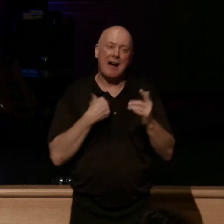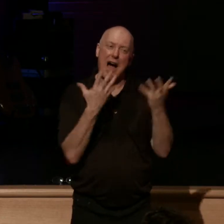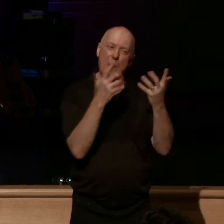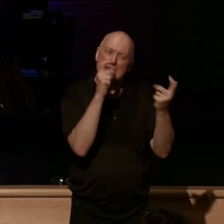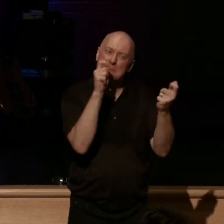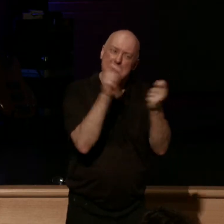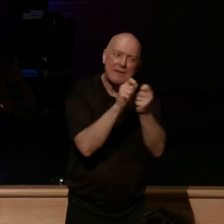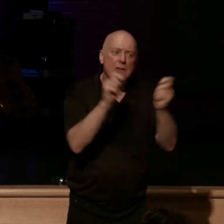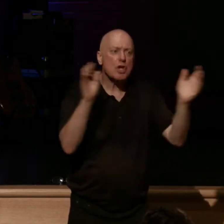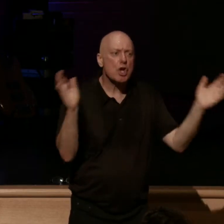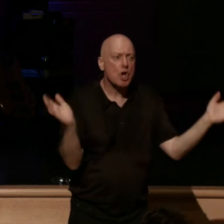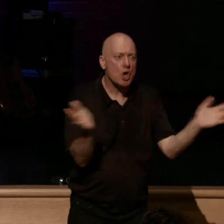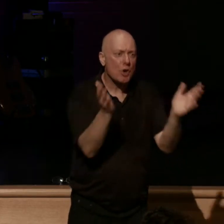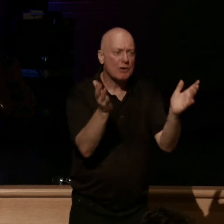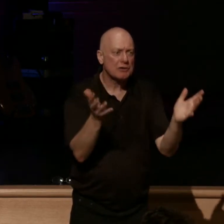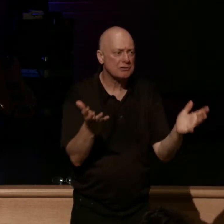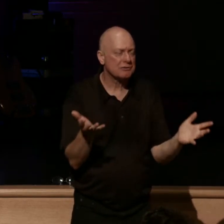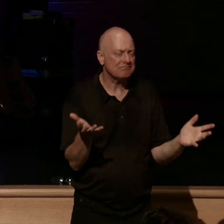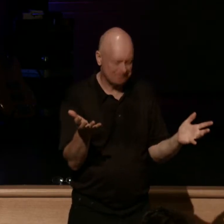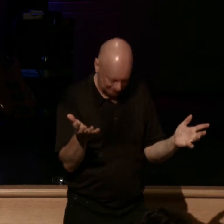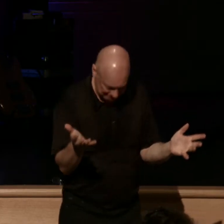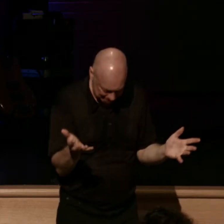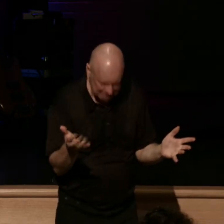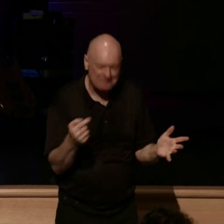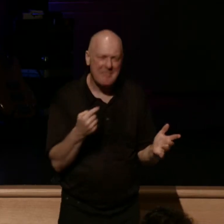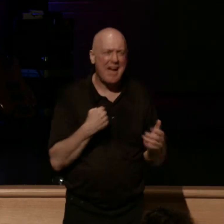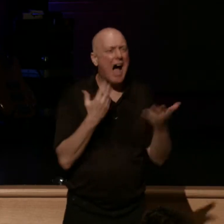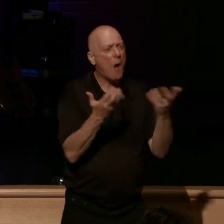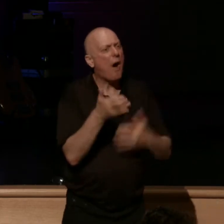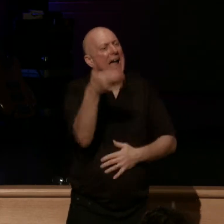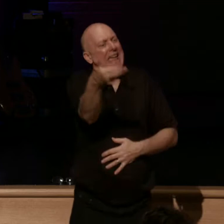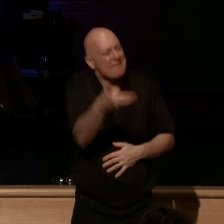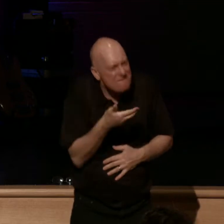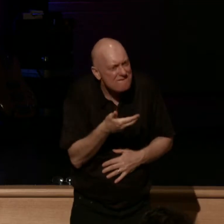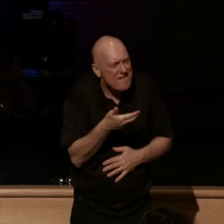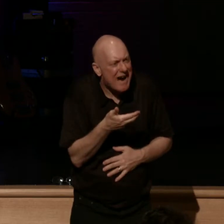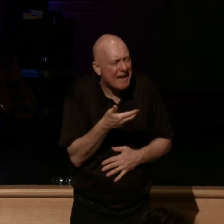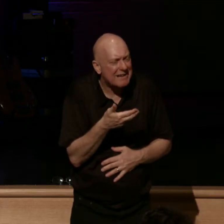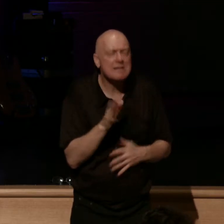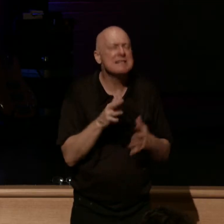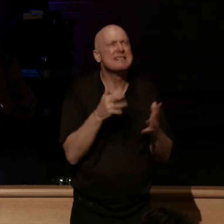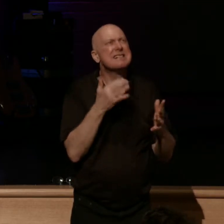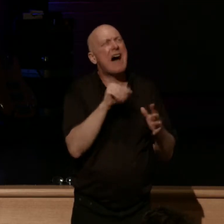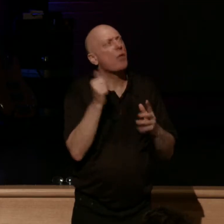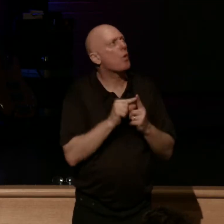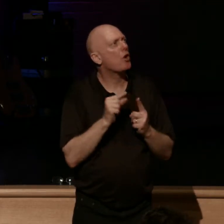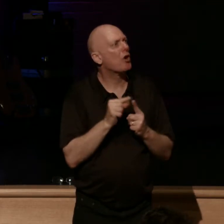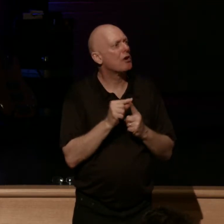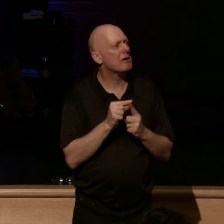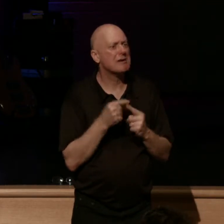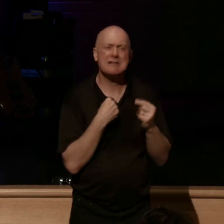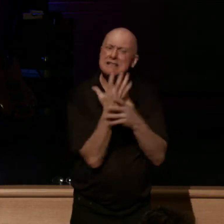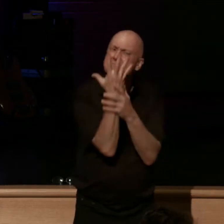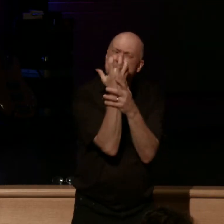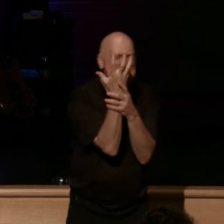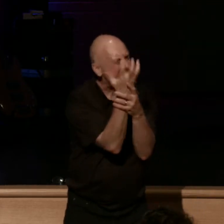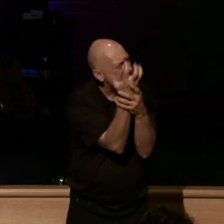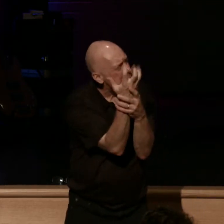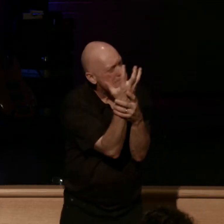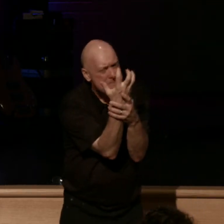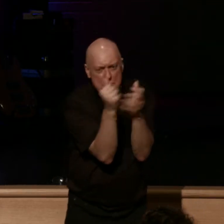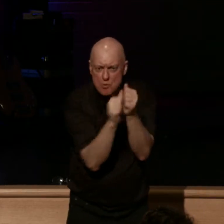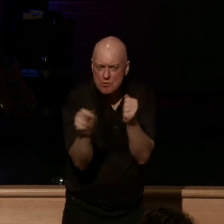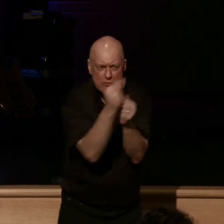specifically want to encourage, and I even stronger than that, invite I think even stronger than that, to implore, to